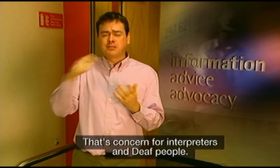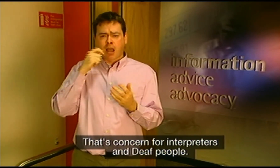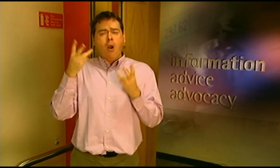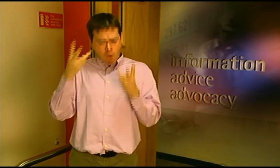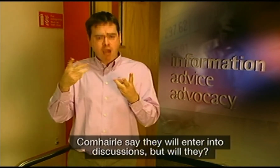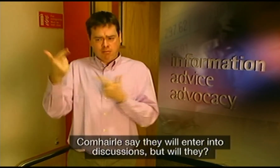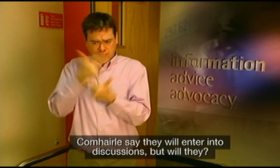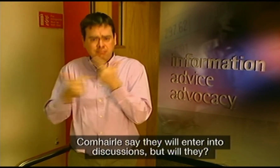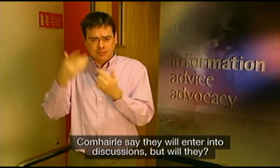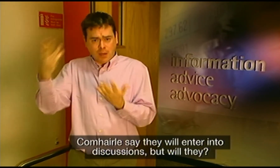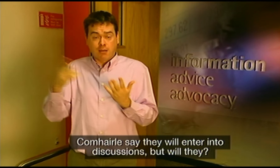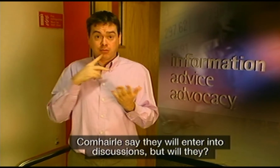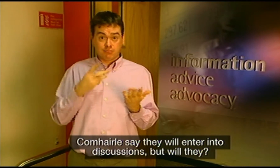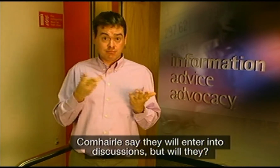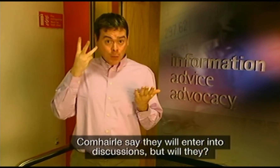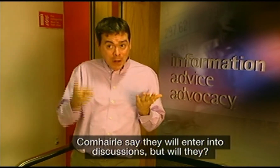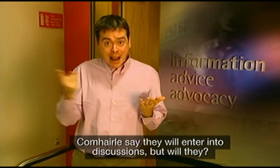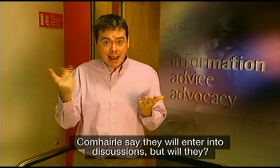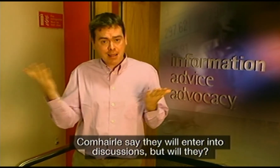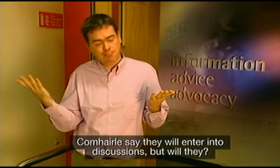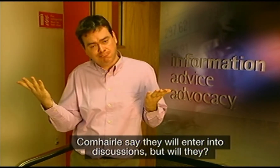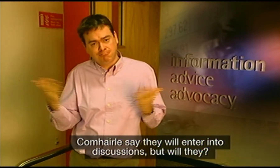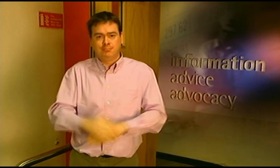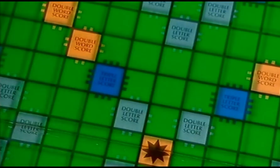Corliss say they will enter into discussions, but will they?